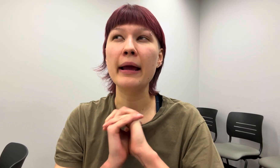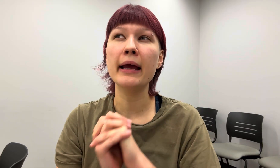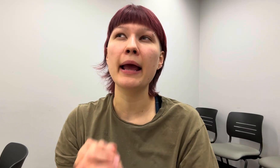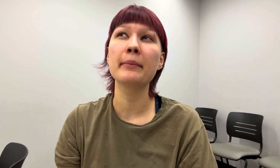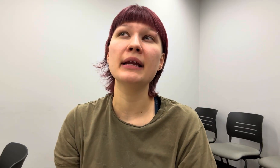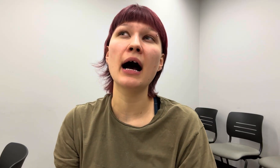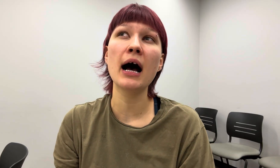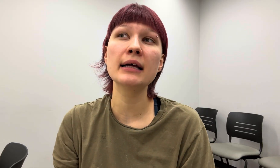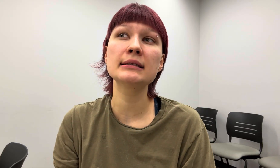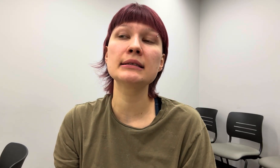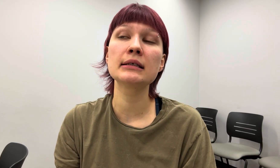am not,